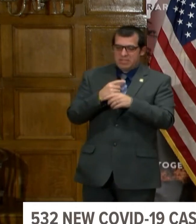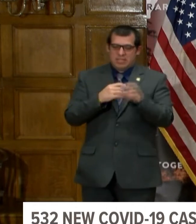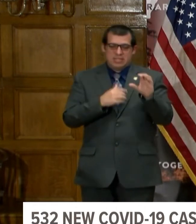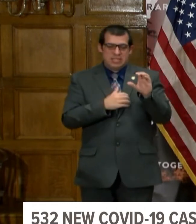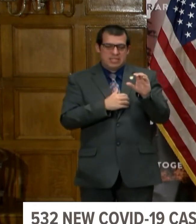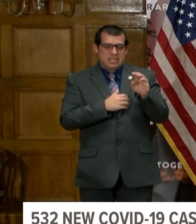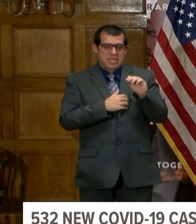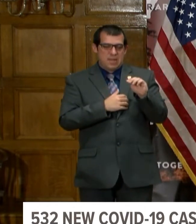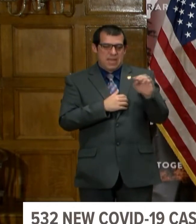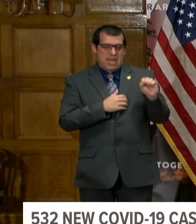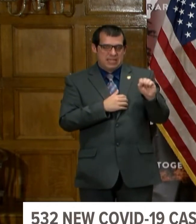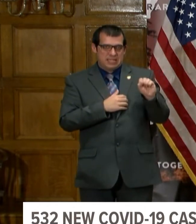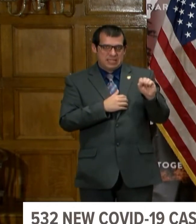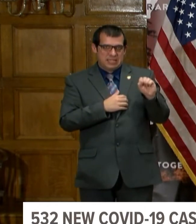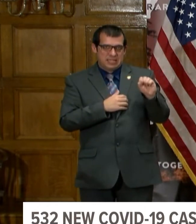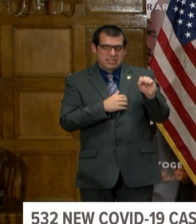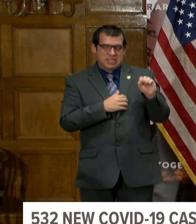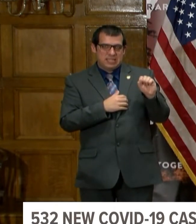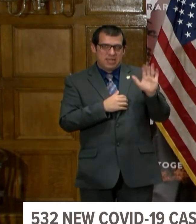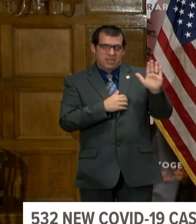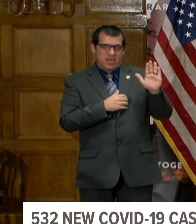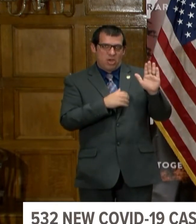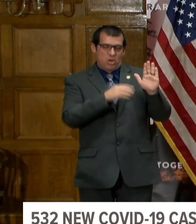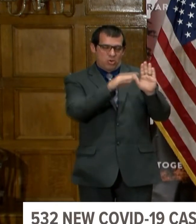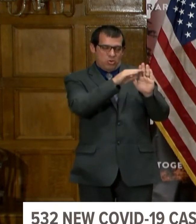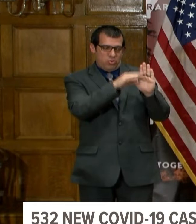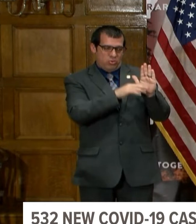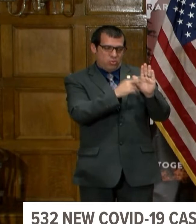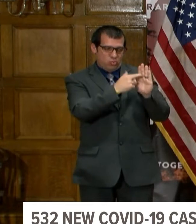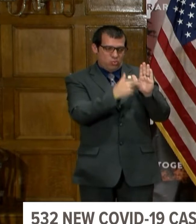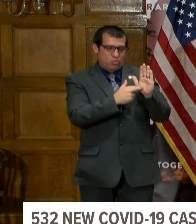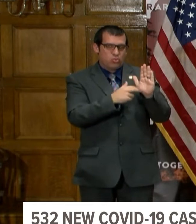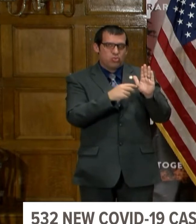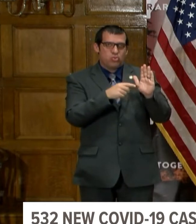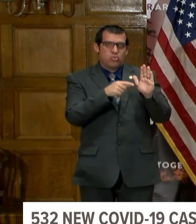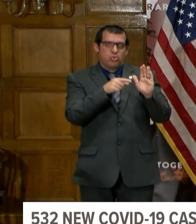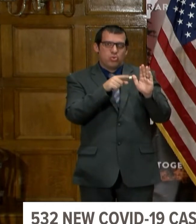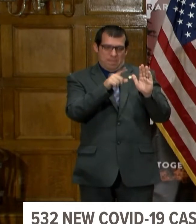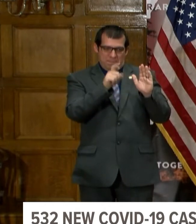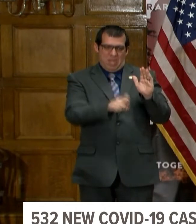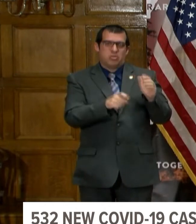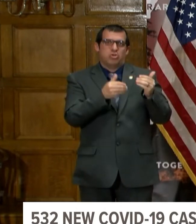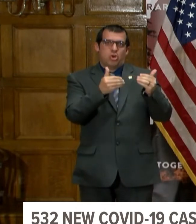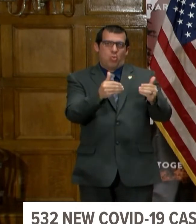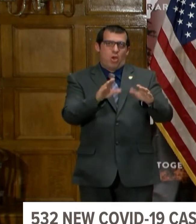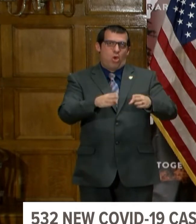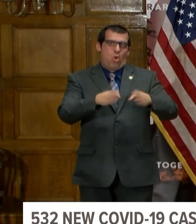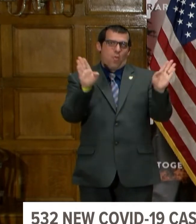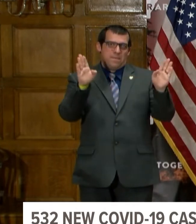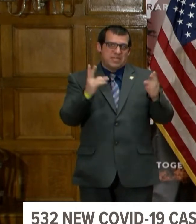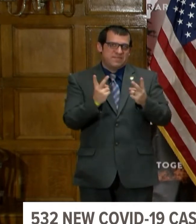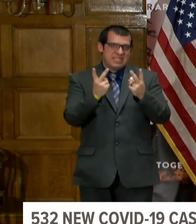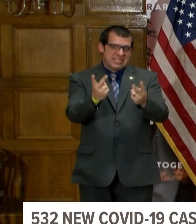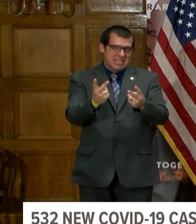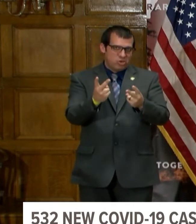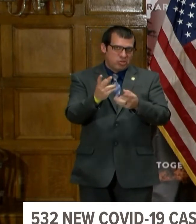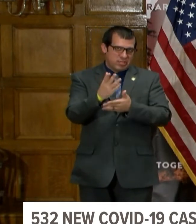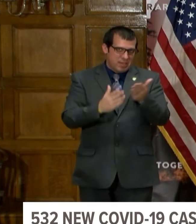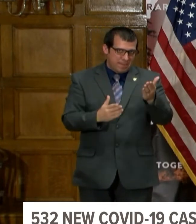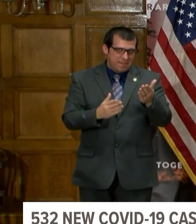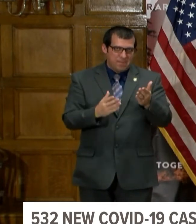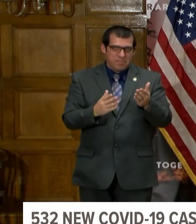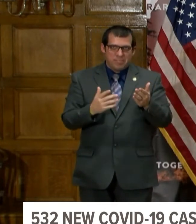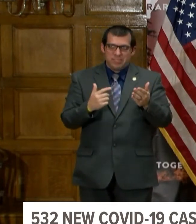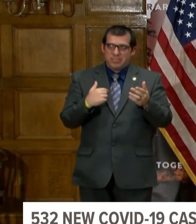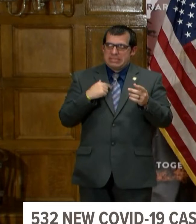CMS guidance of saying you got to put visitation back in place. And so